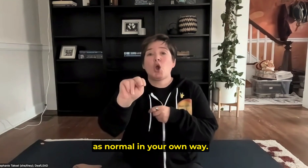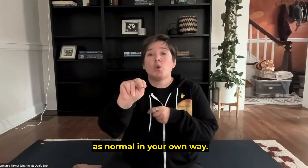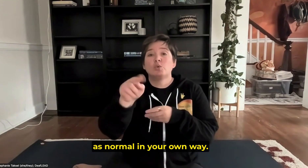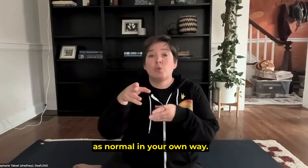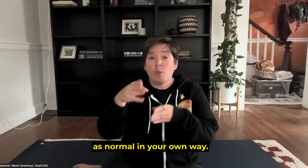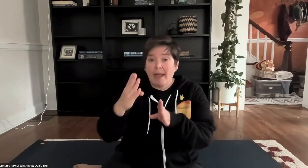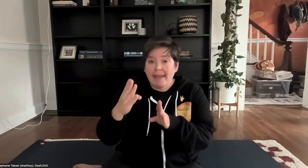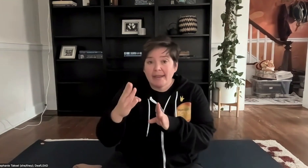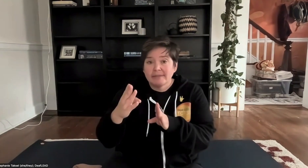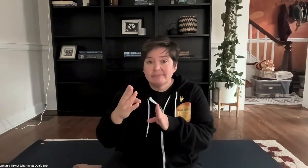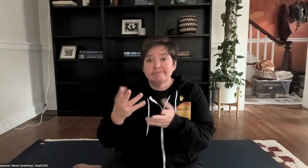way.